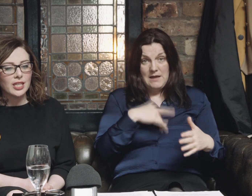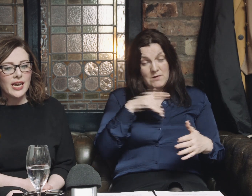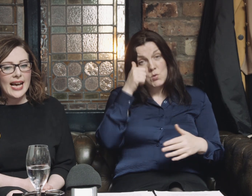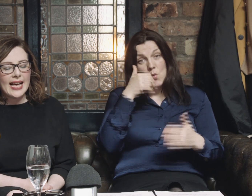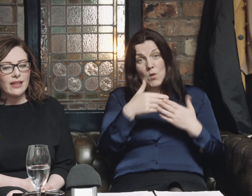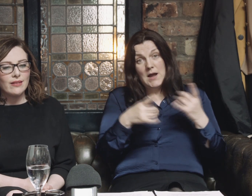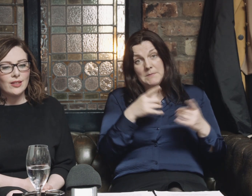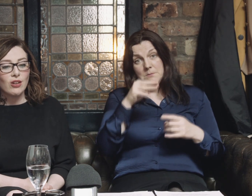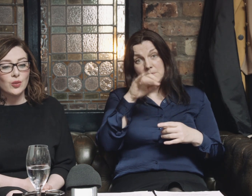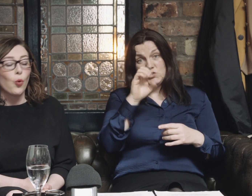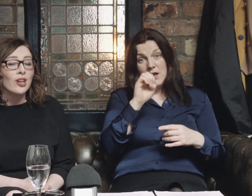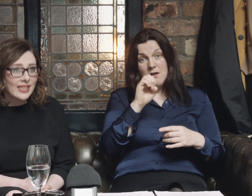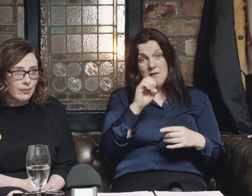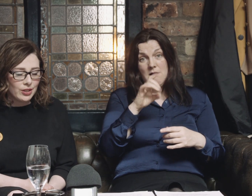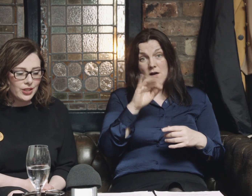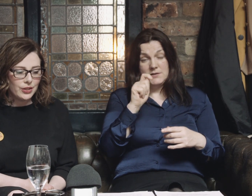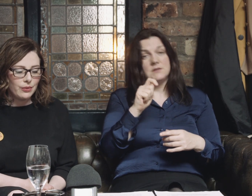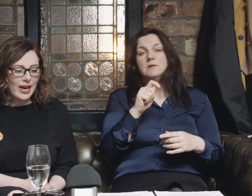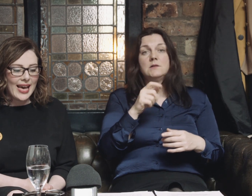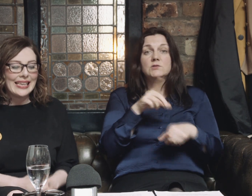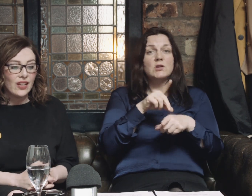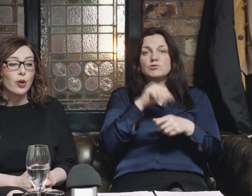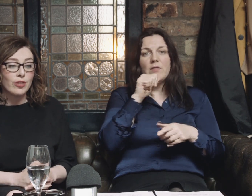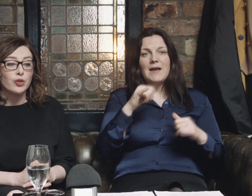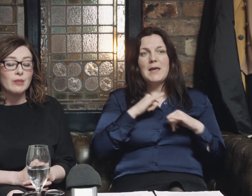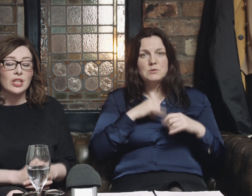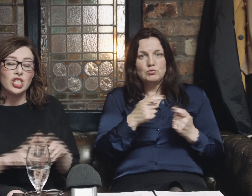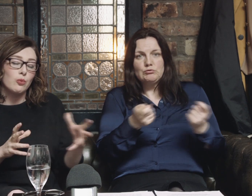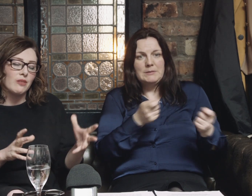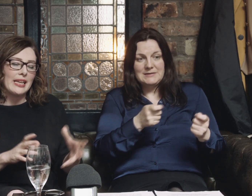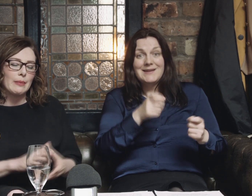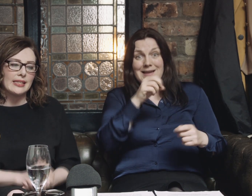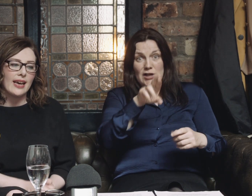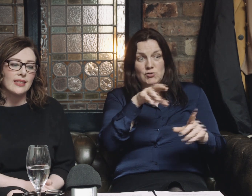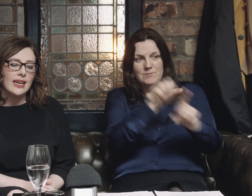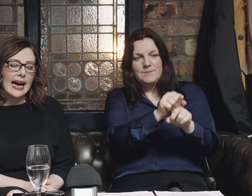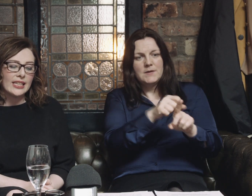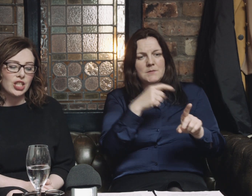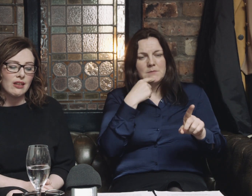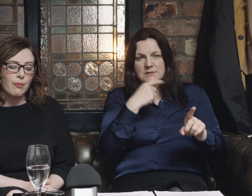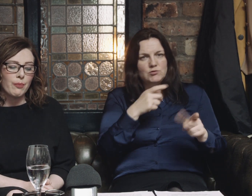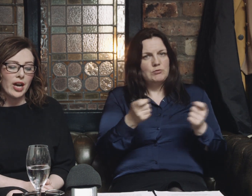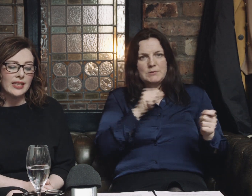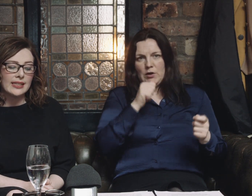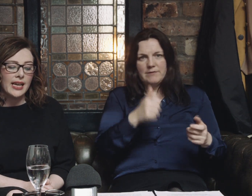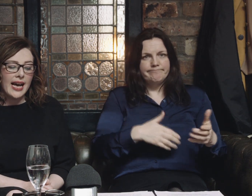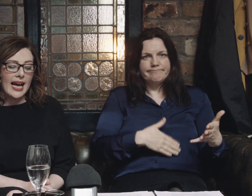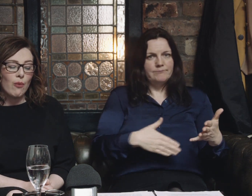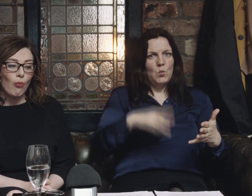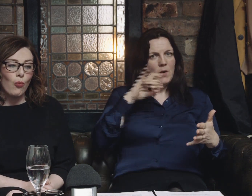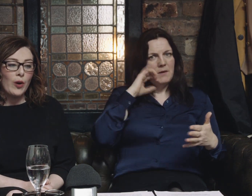Michelle Hart. Doctors weren't able to give her the treatment she would have been able to get had she not been